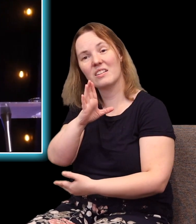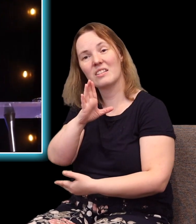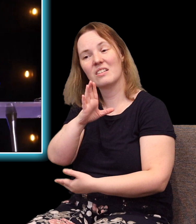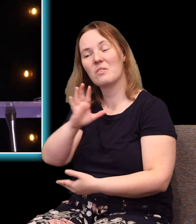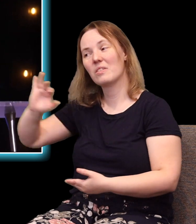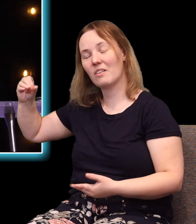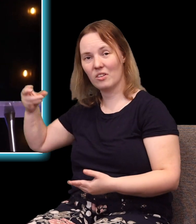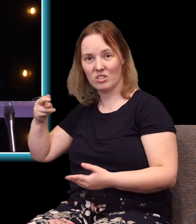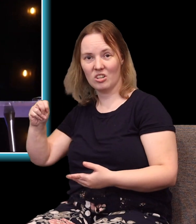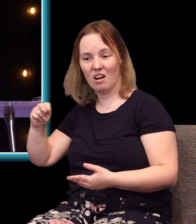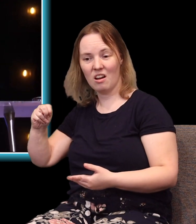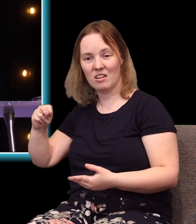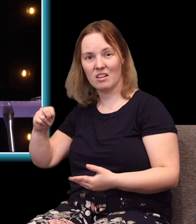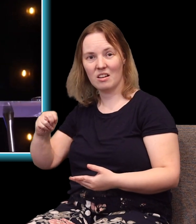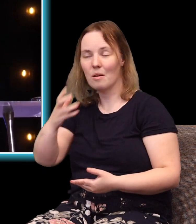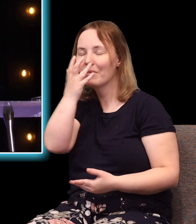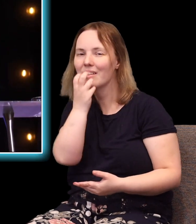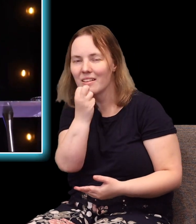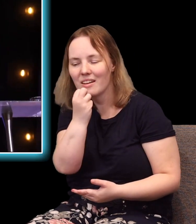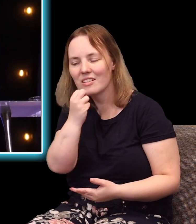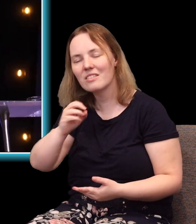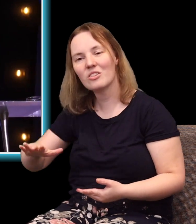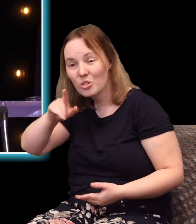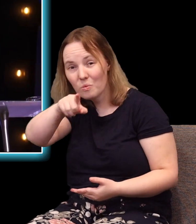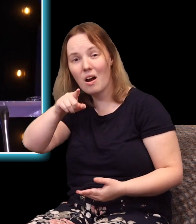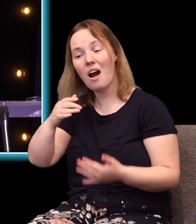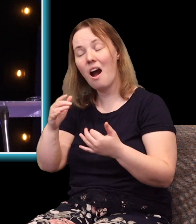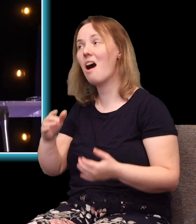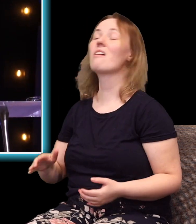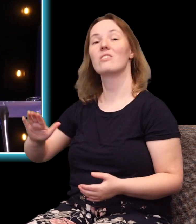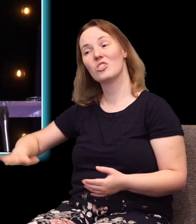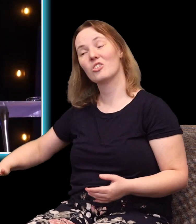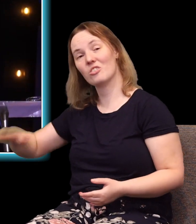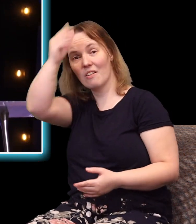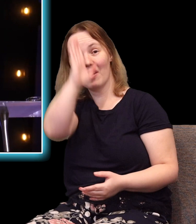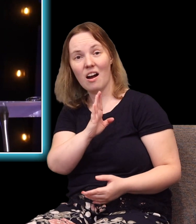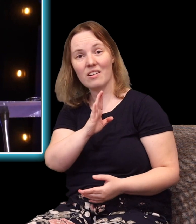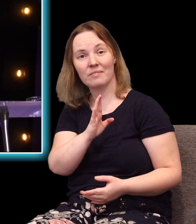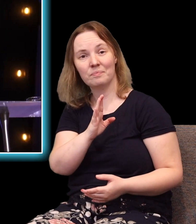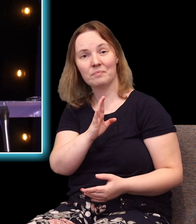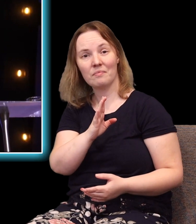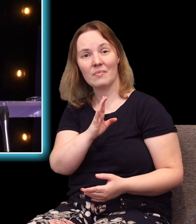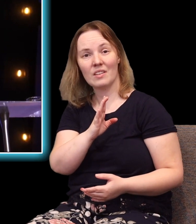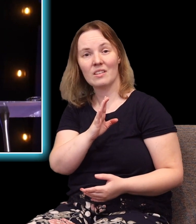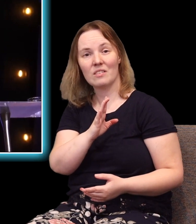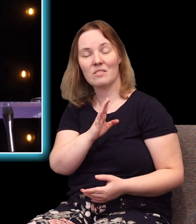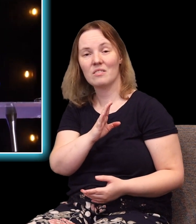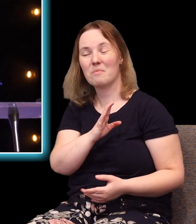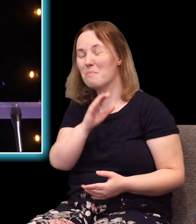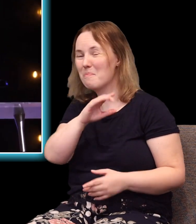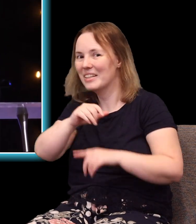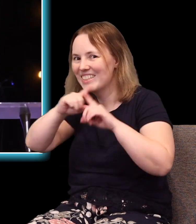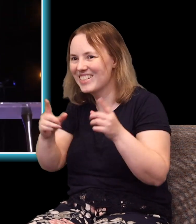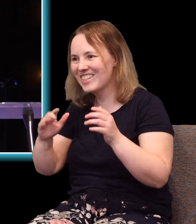Beloved, even now you are the children of God. Even now you are the sons and daughters of God. And though it does not yet appear what